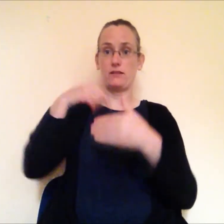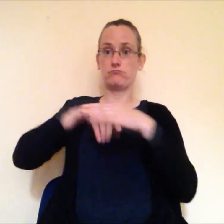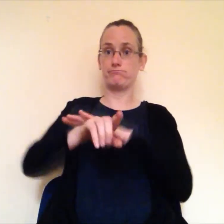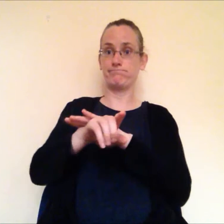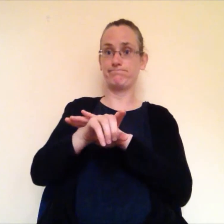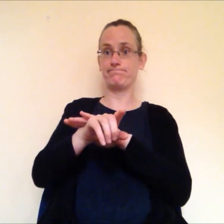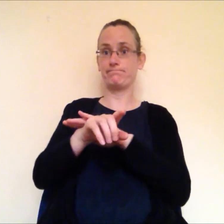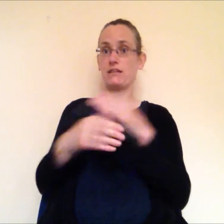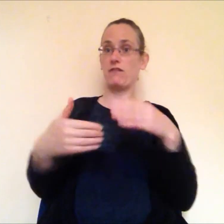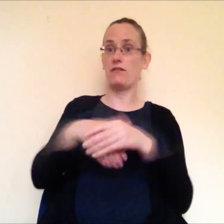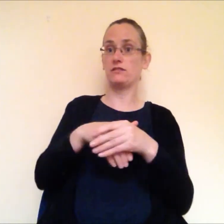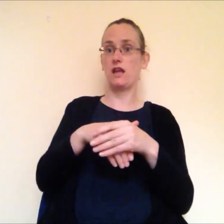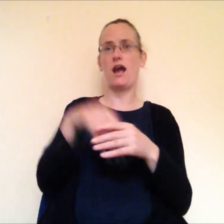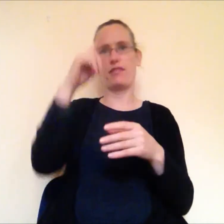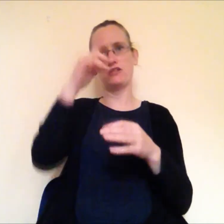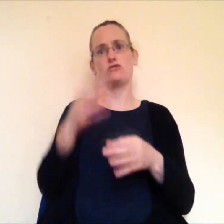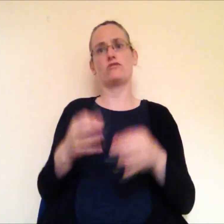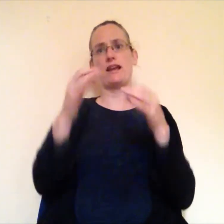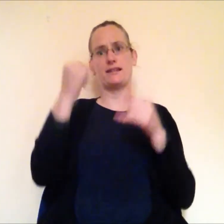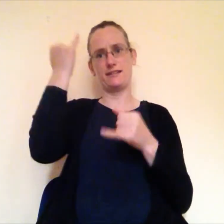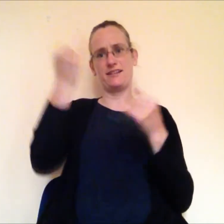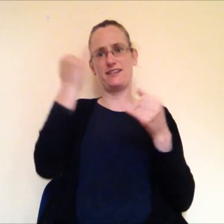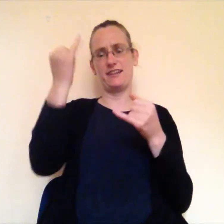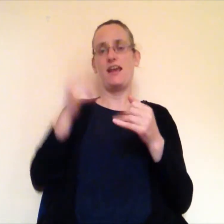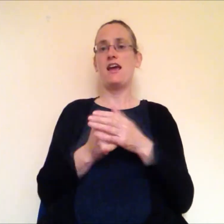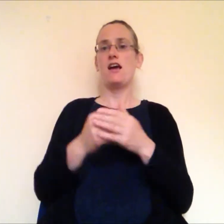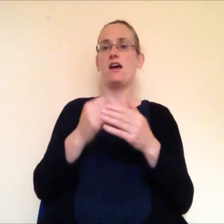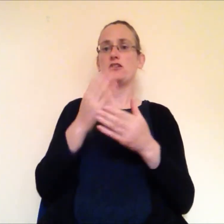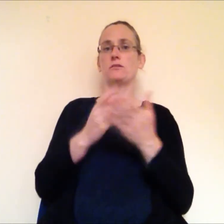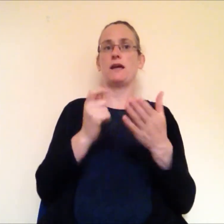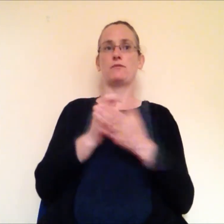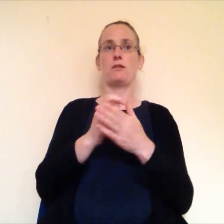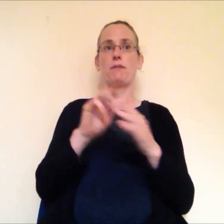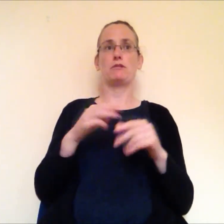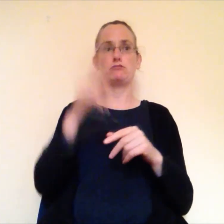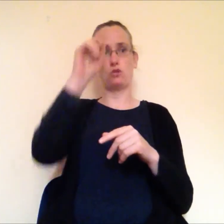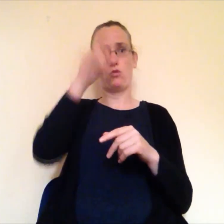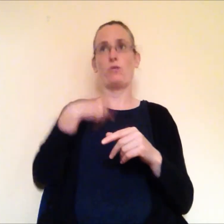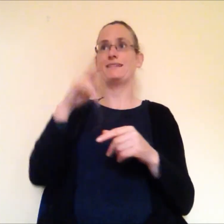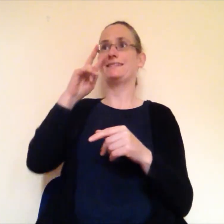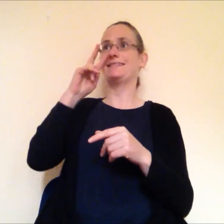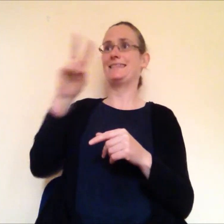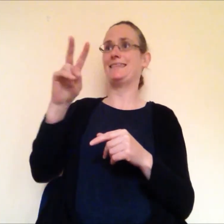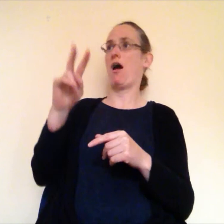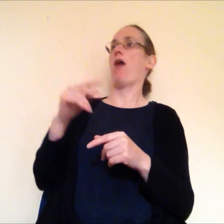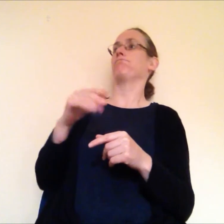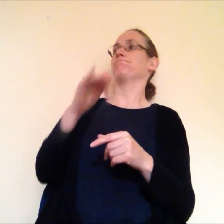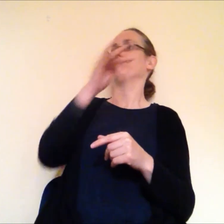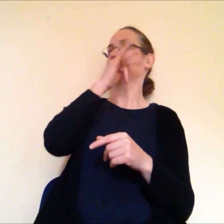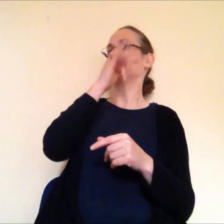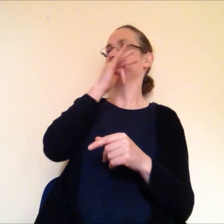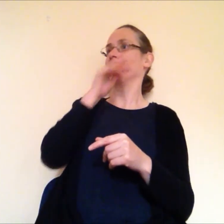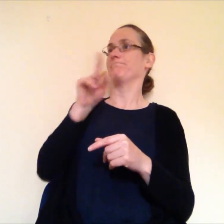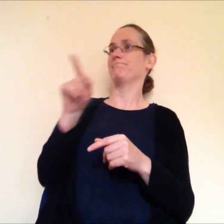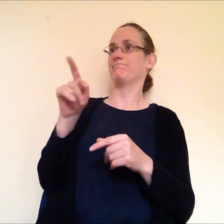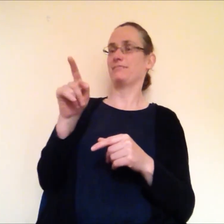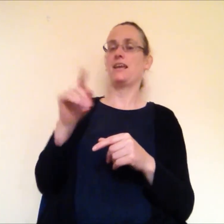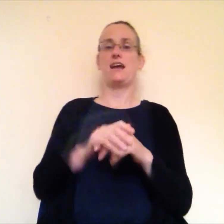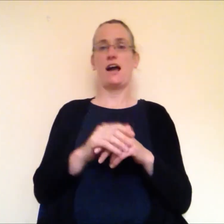great idea, because it's only when people see that sometimes in practice. Yeah. Because there's not malice there. I don't think it's a malice issue. It's a lack of understanding.